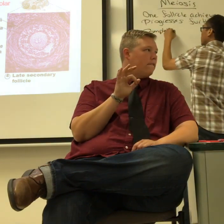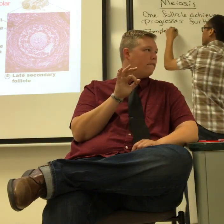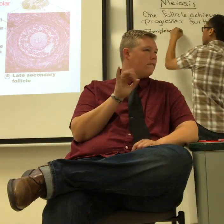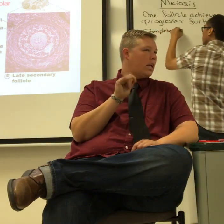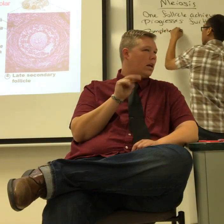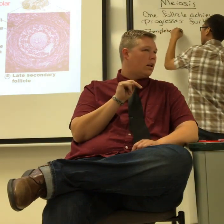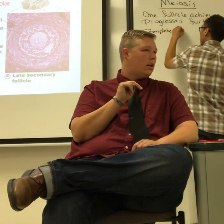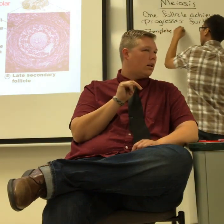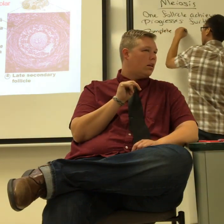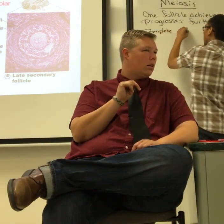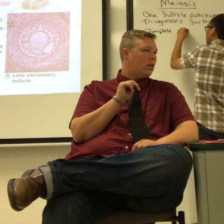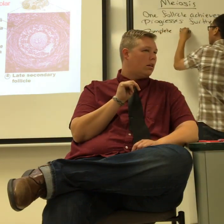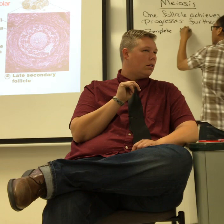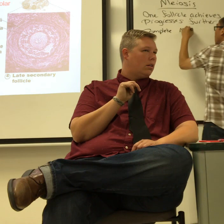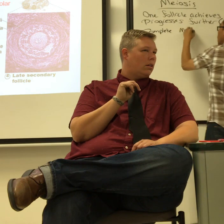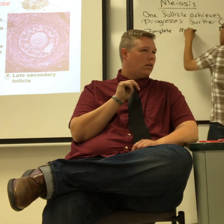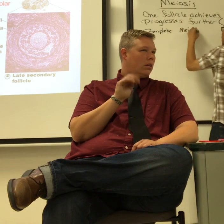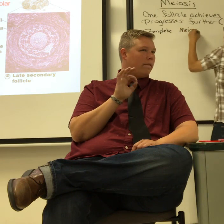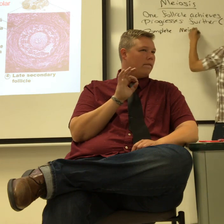Complete